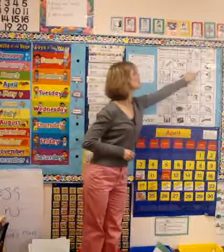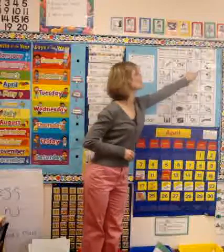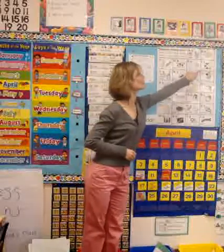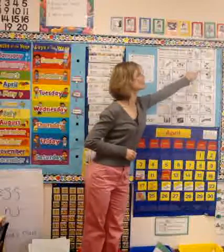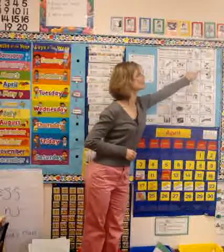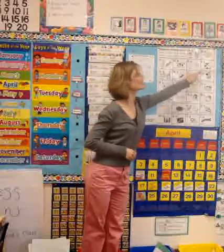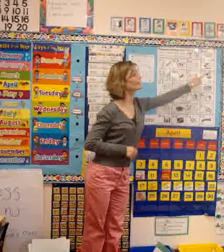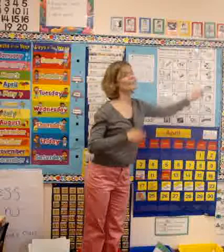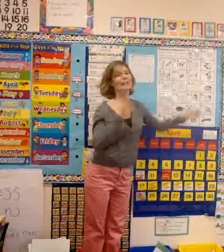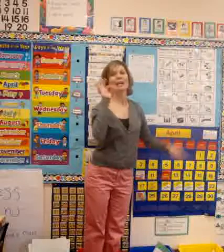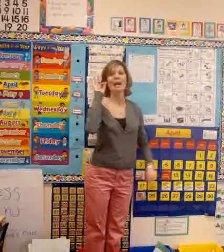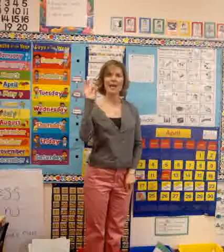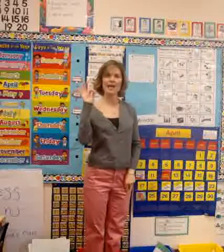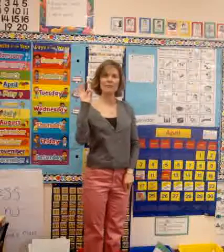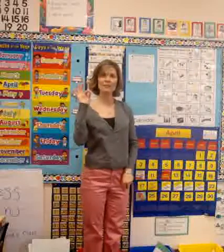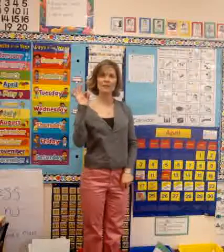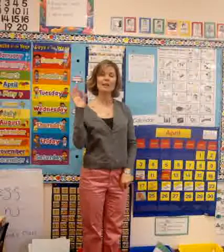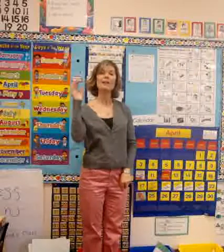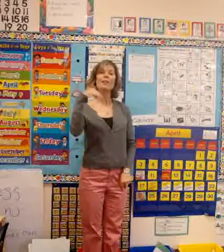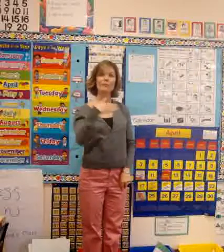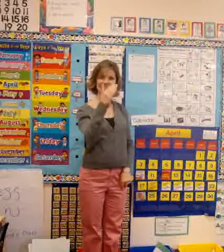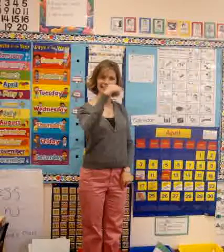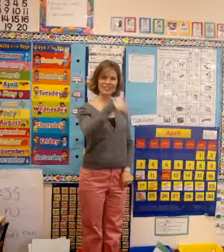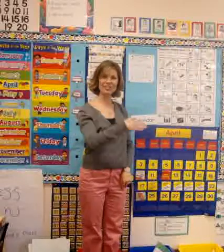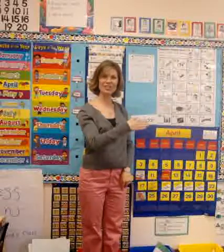And finally, F, fish,